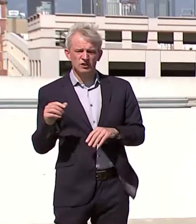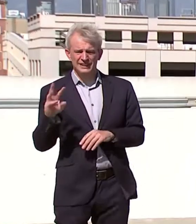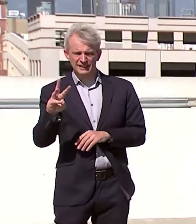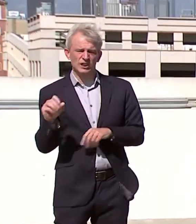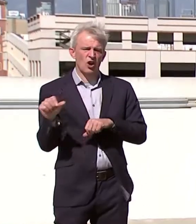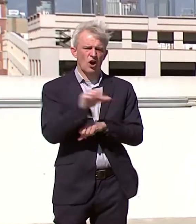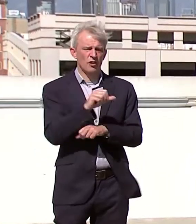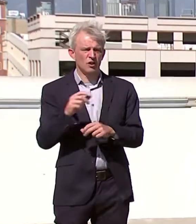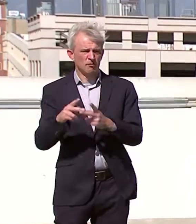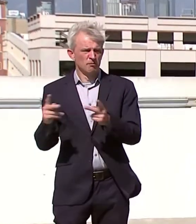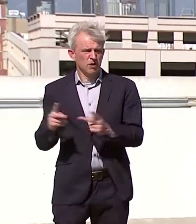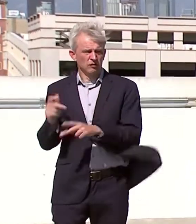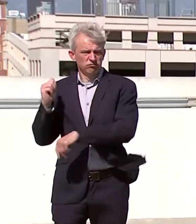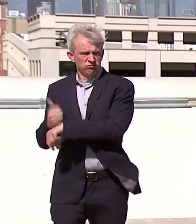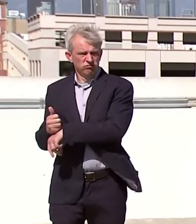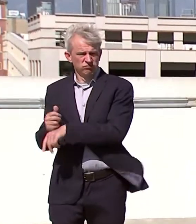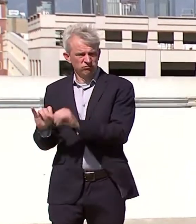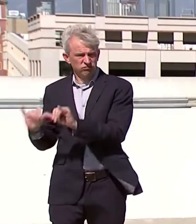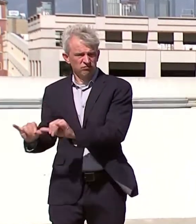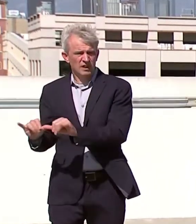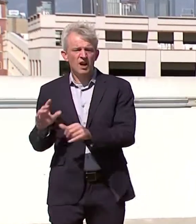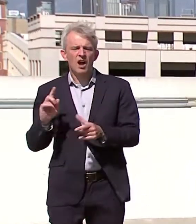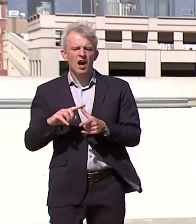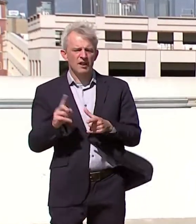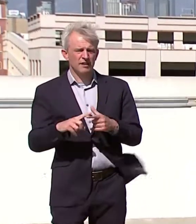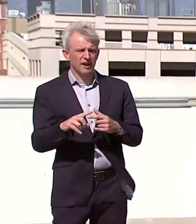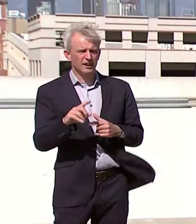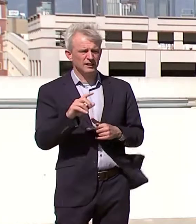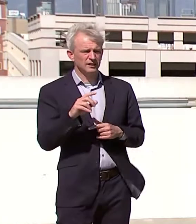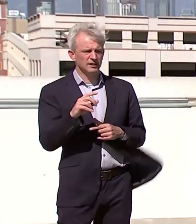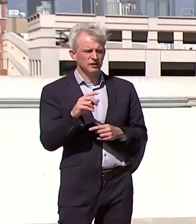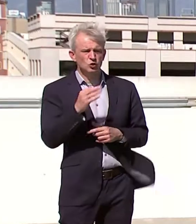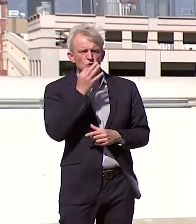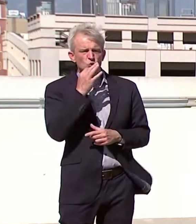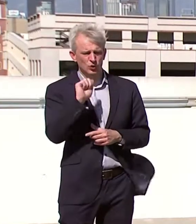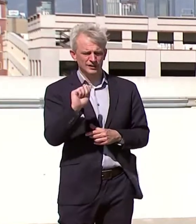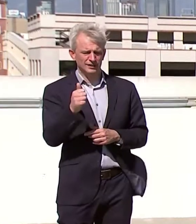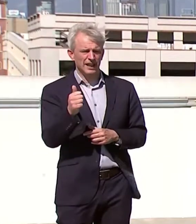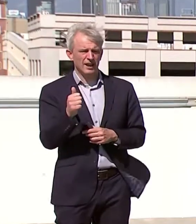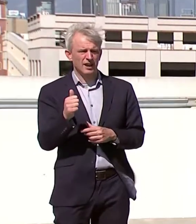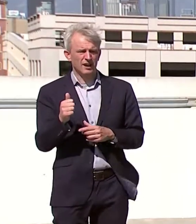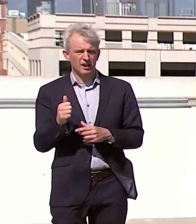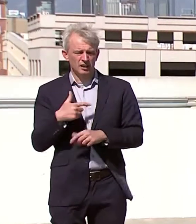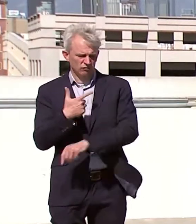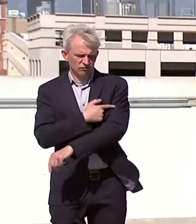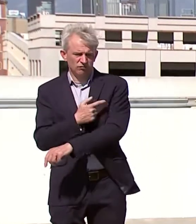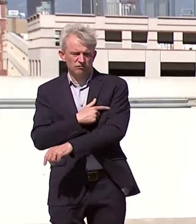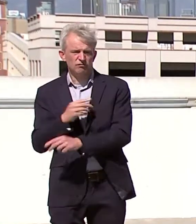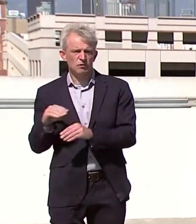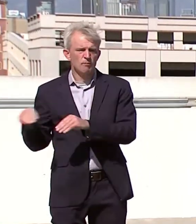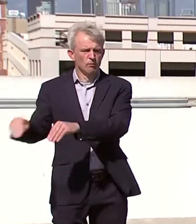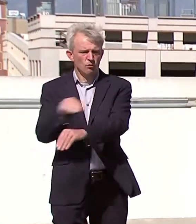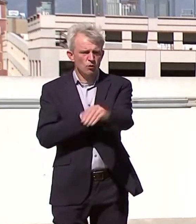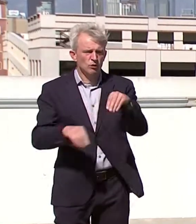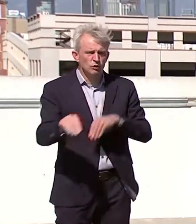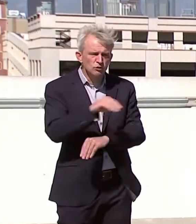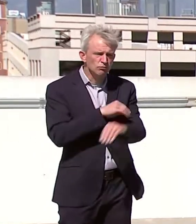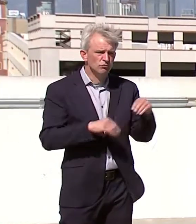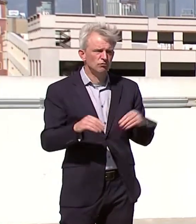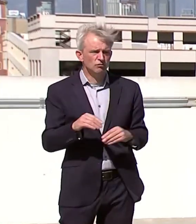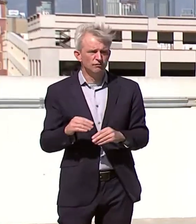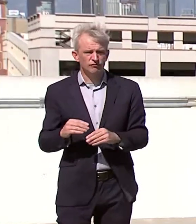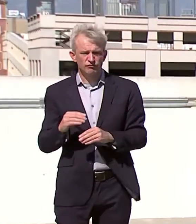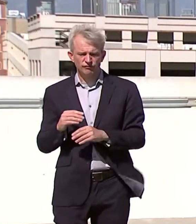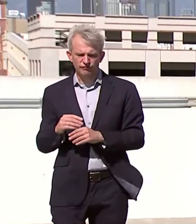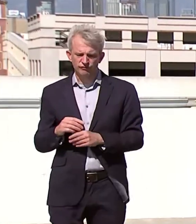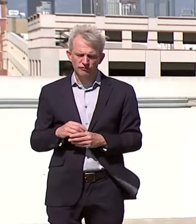sites and eight, soon to be 10, mobile sites, giving about 16,000 Angelenos a vaccine every single day. And